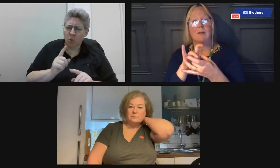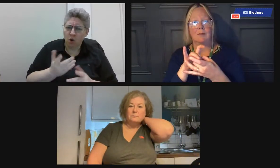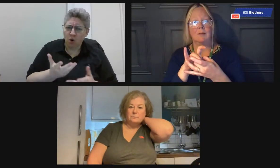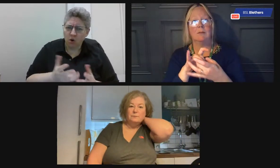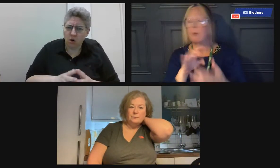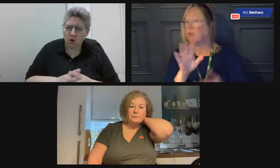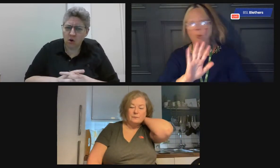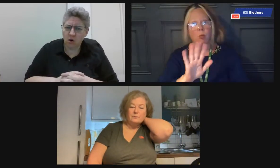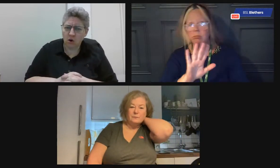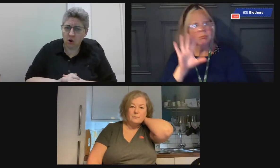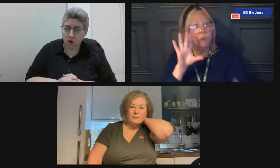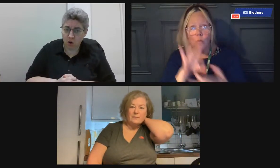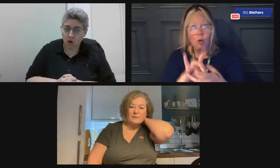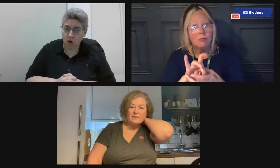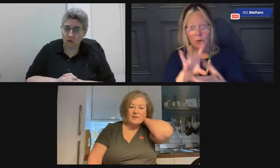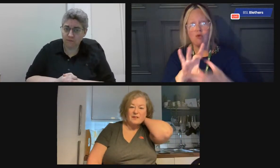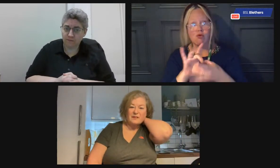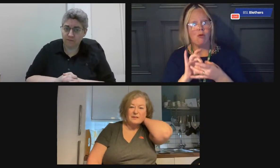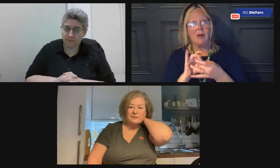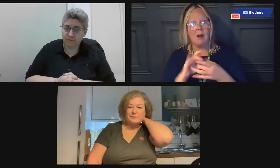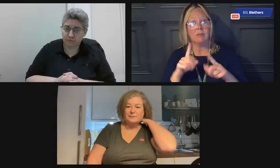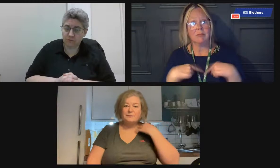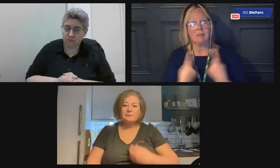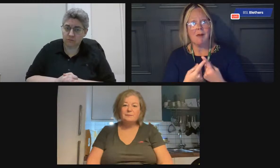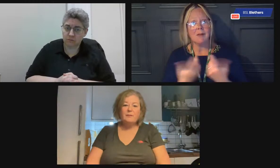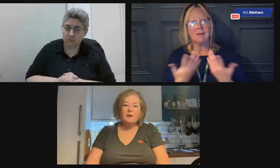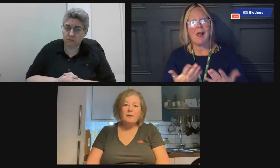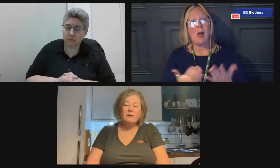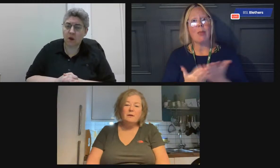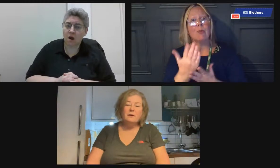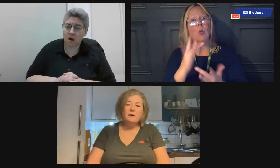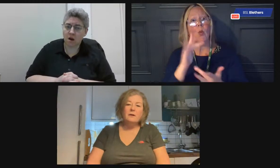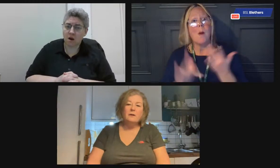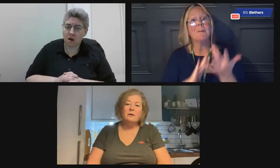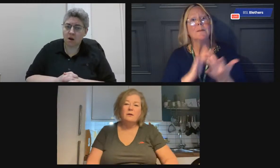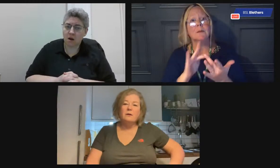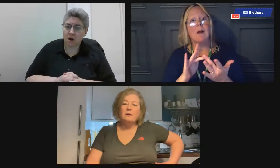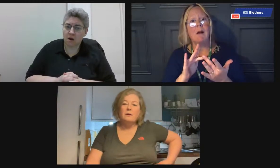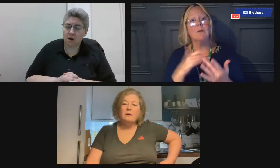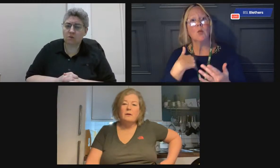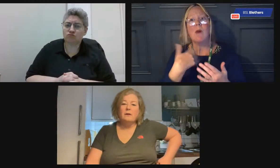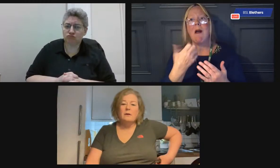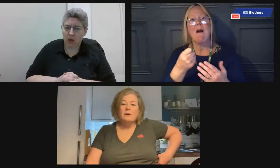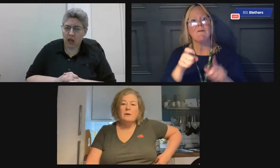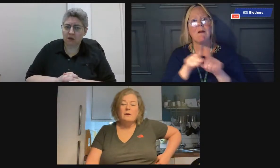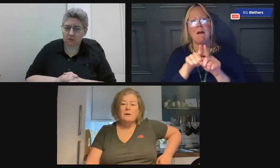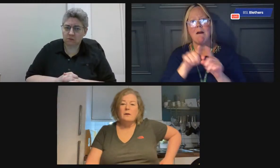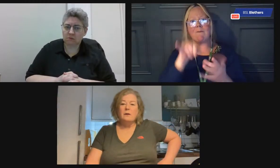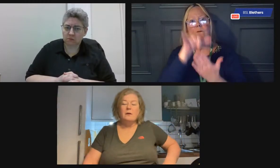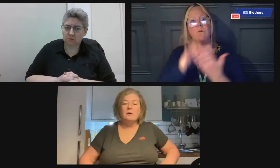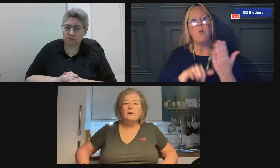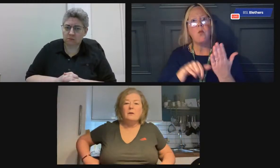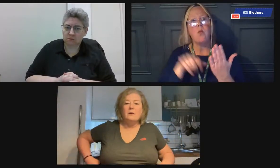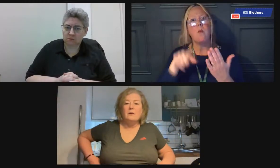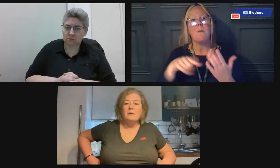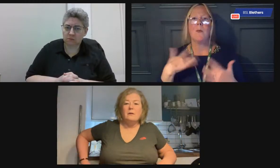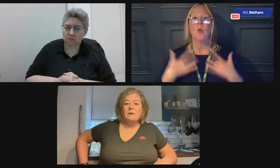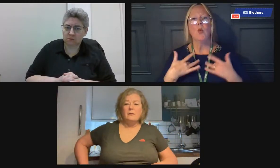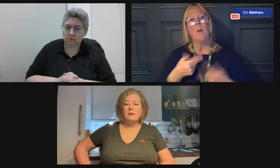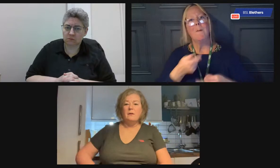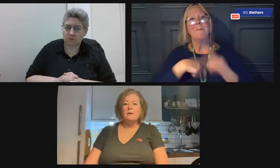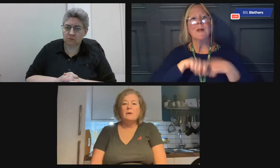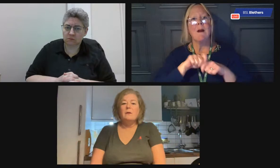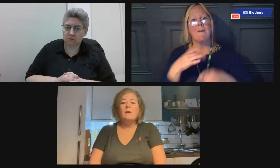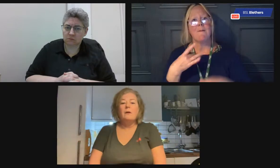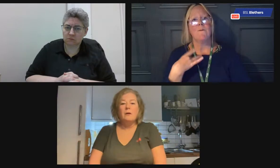wanted to be a volunteer, should they contact you now or wait? Yes, just contact us through our website.